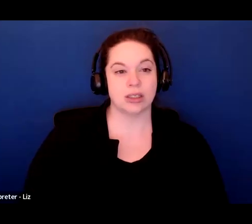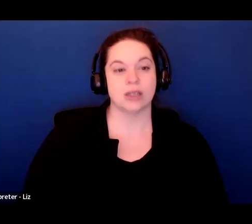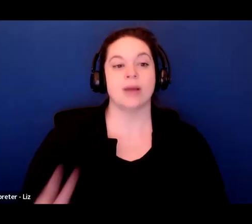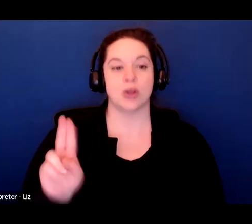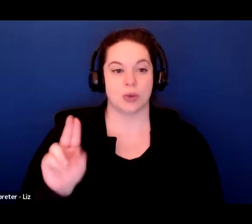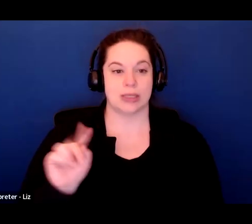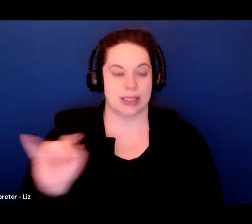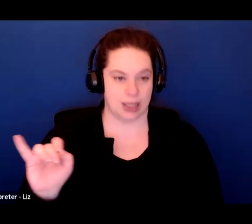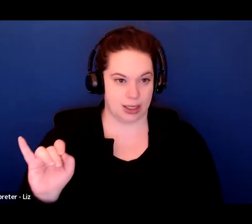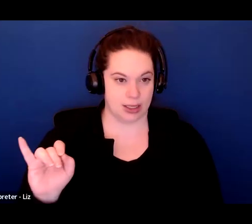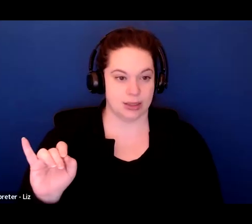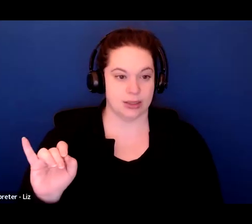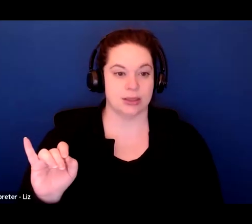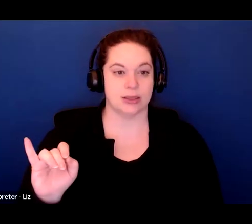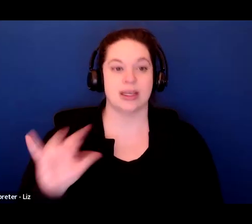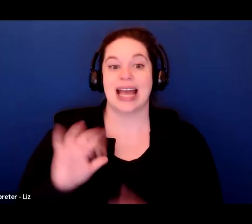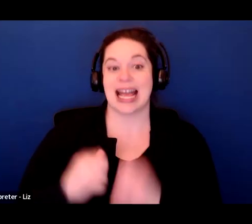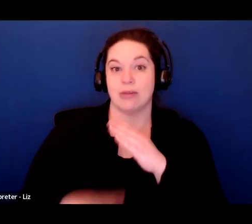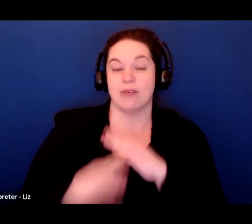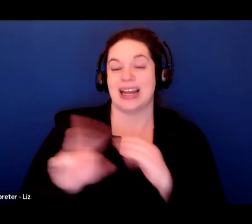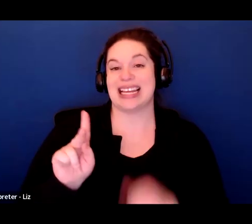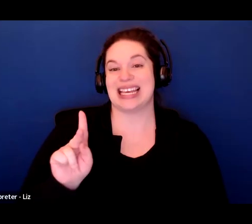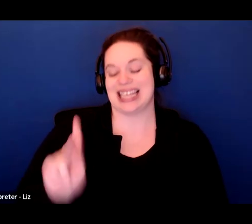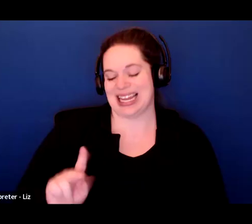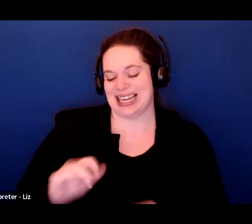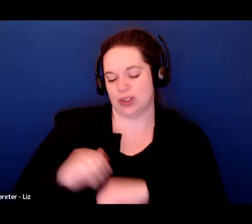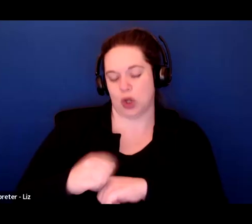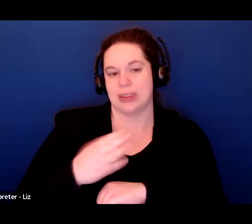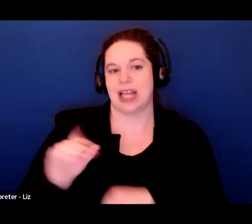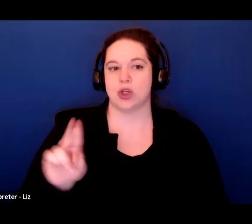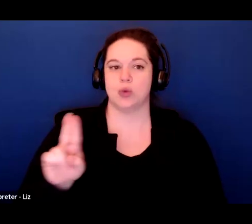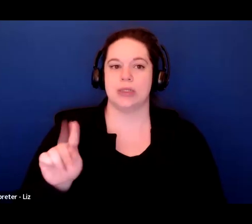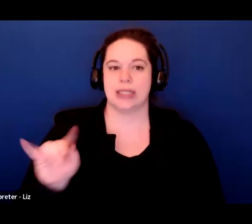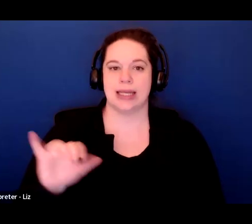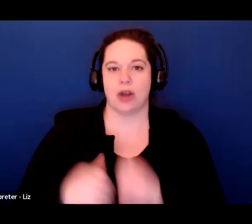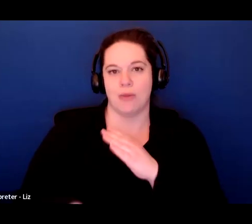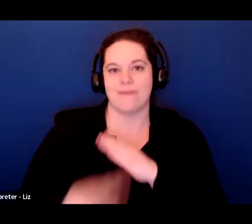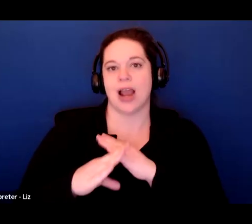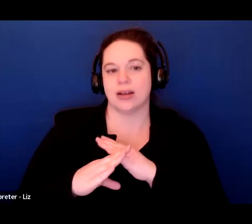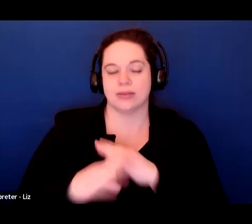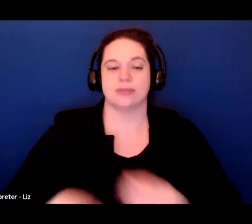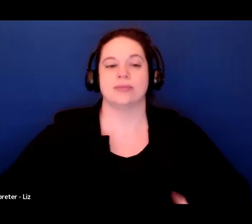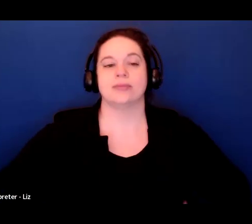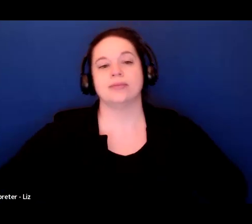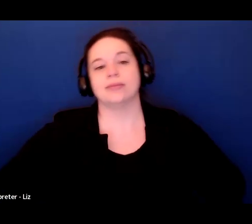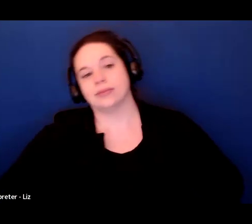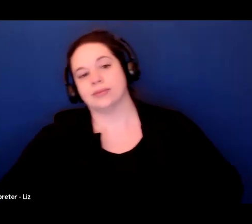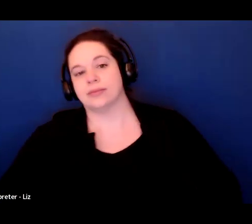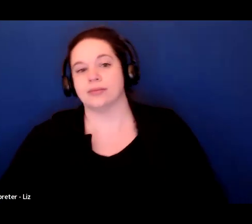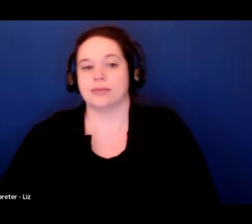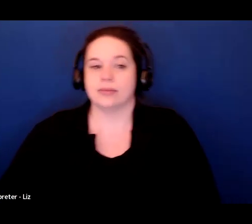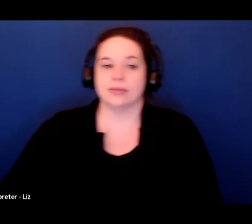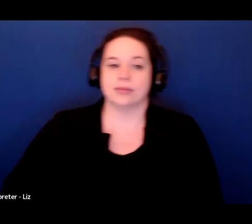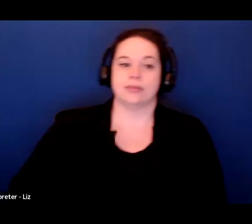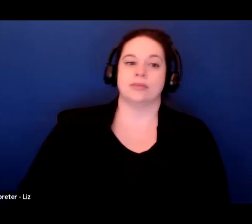urinary tract infection is how can I prevent kidney stones and UTIs? Um, so, this is the